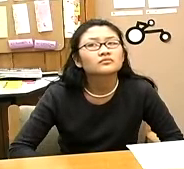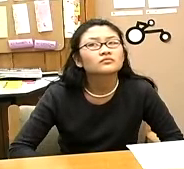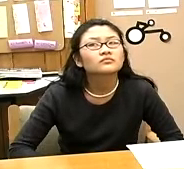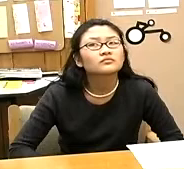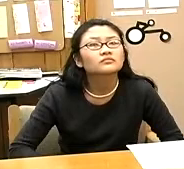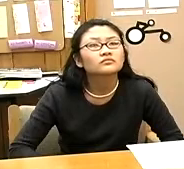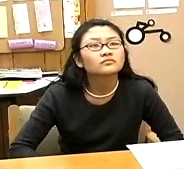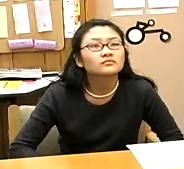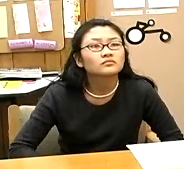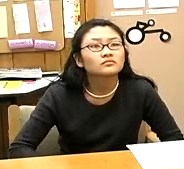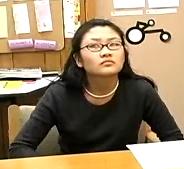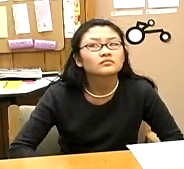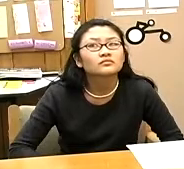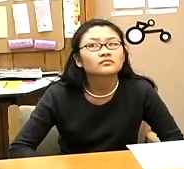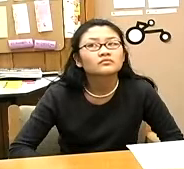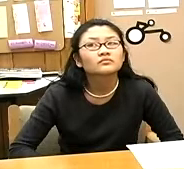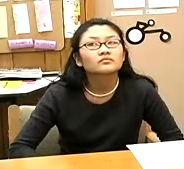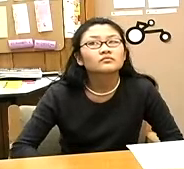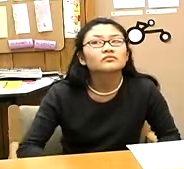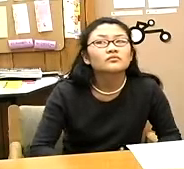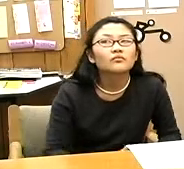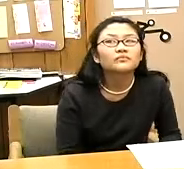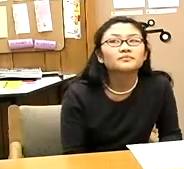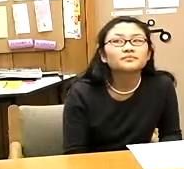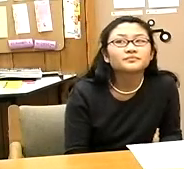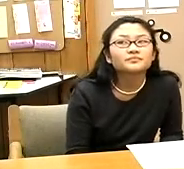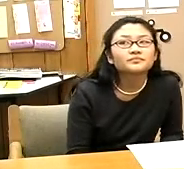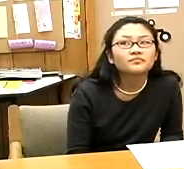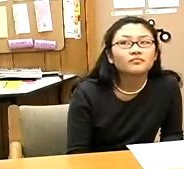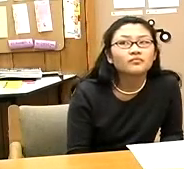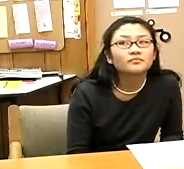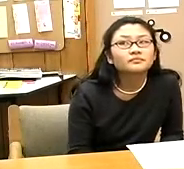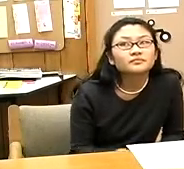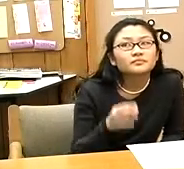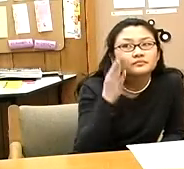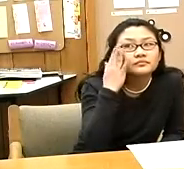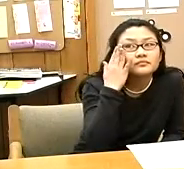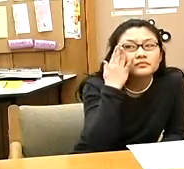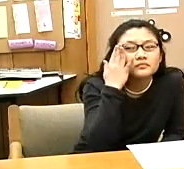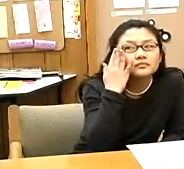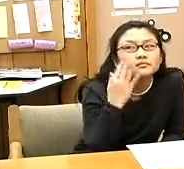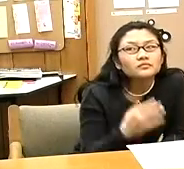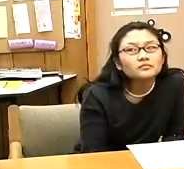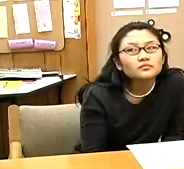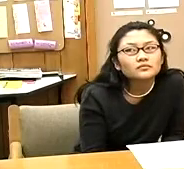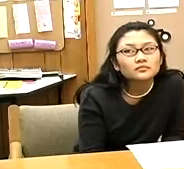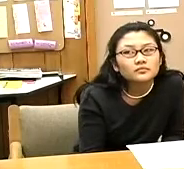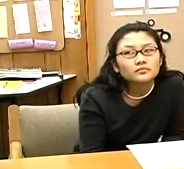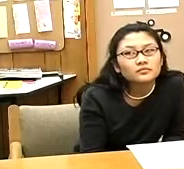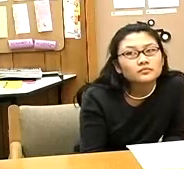what's nice about some of the photography courses is that they could meet certain requirements that really you could kind of take with you no matter what